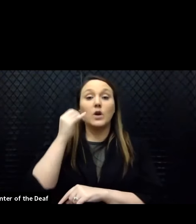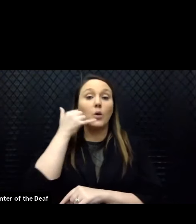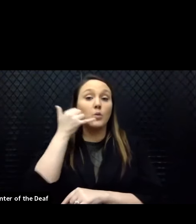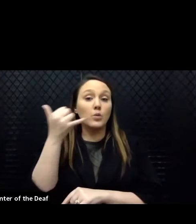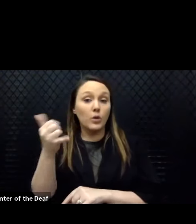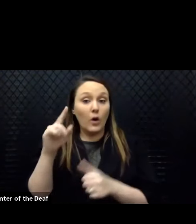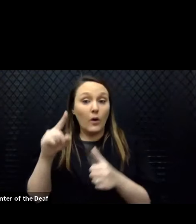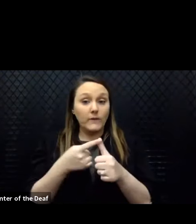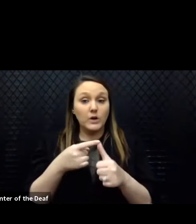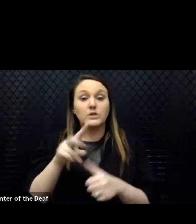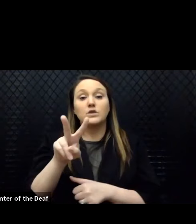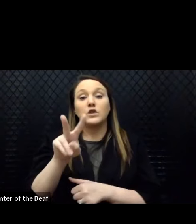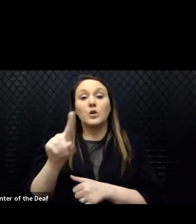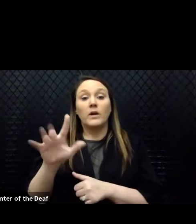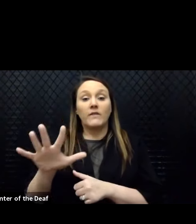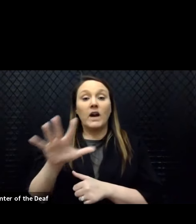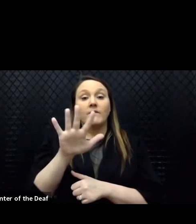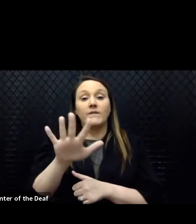first,